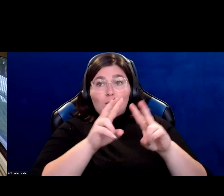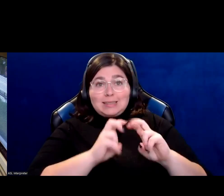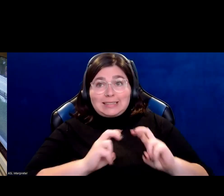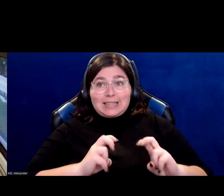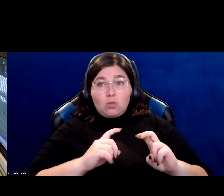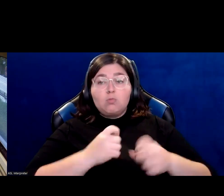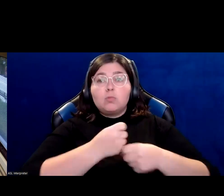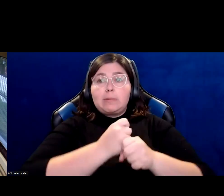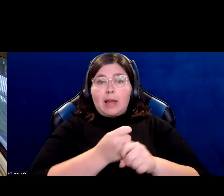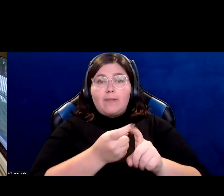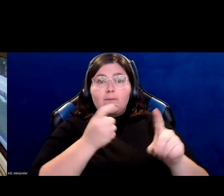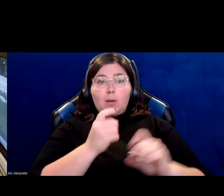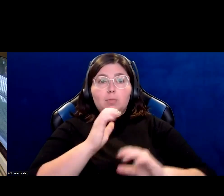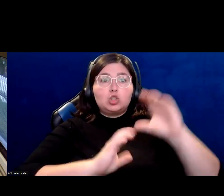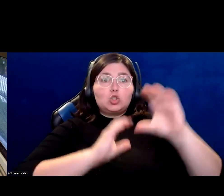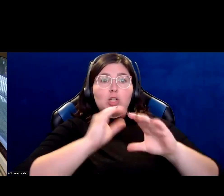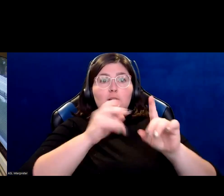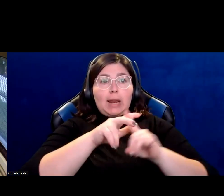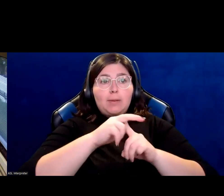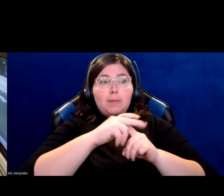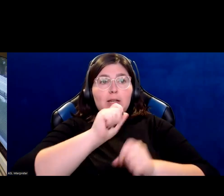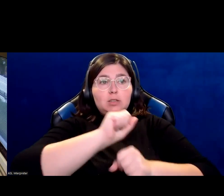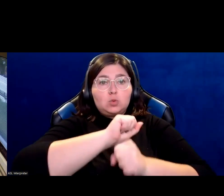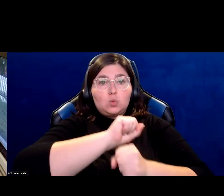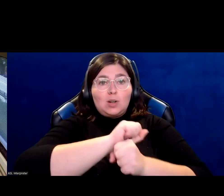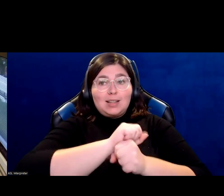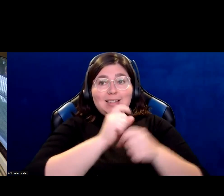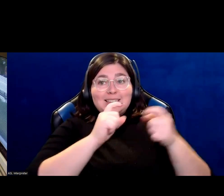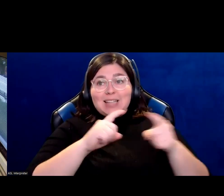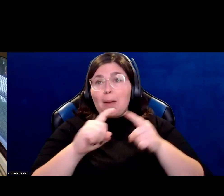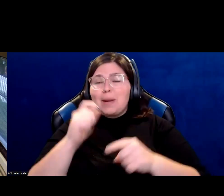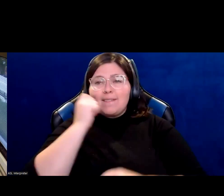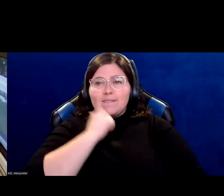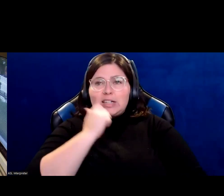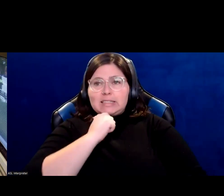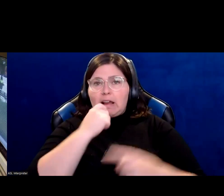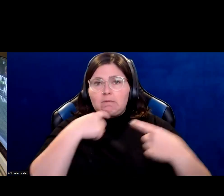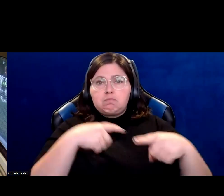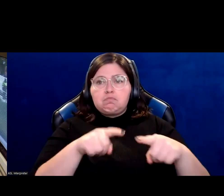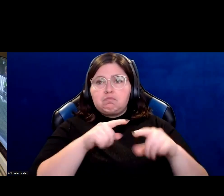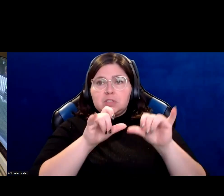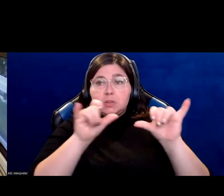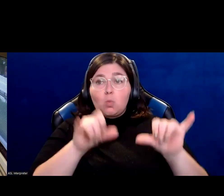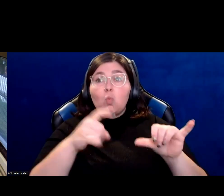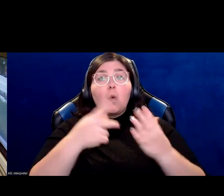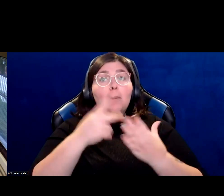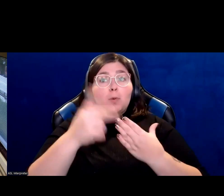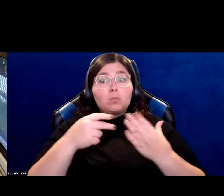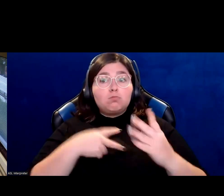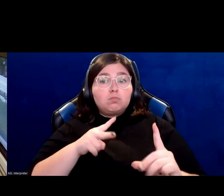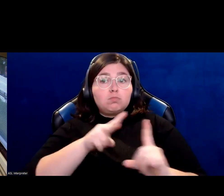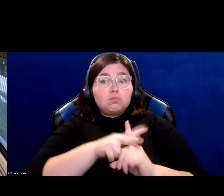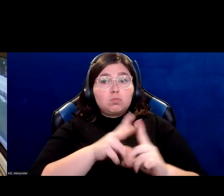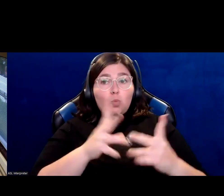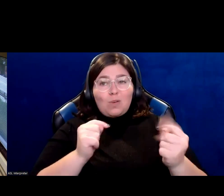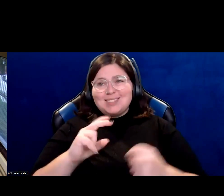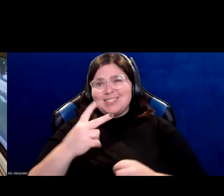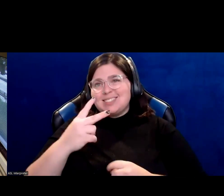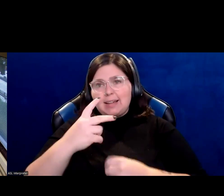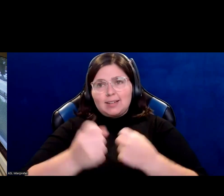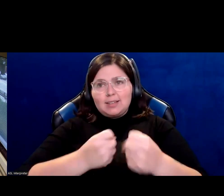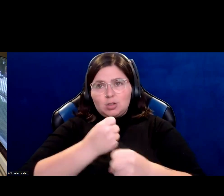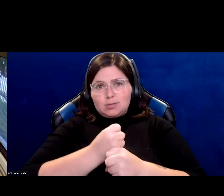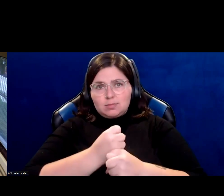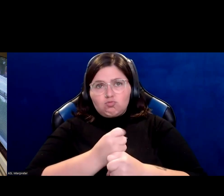of our construction and maintenance work that is going on every day in our system. One program we've implemented is actually in its 2nd year now,